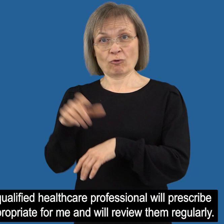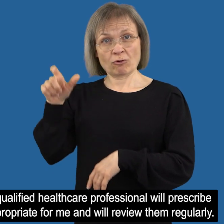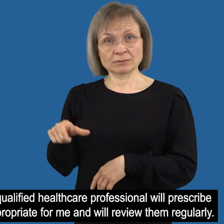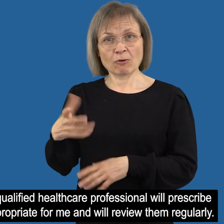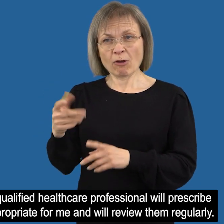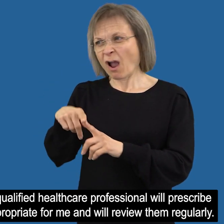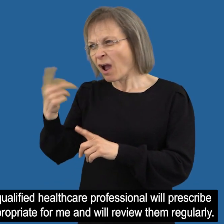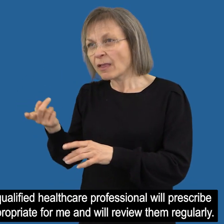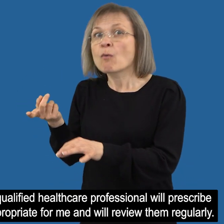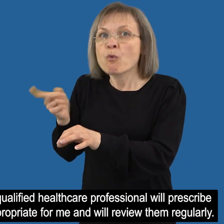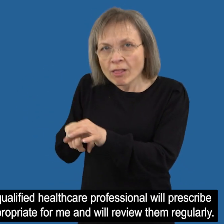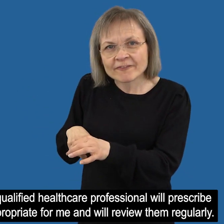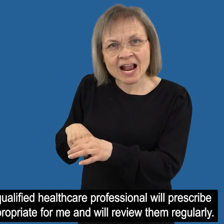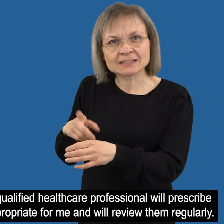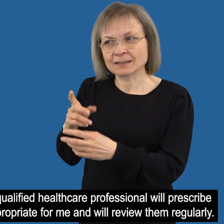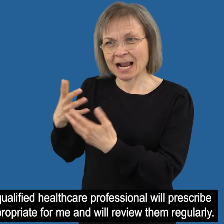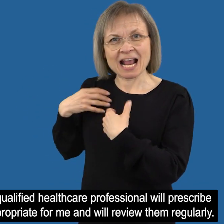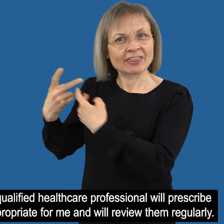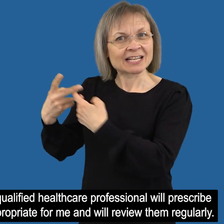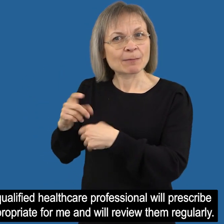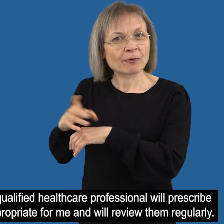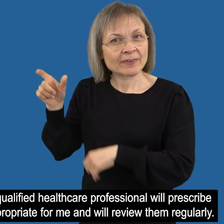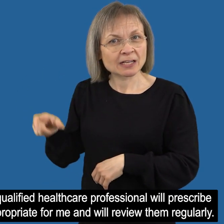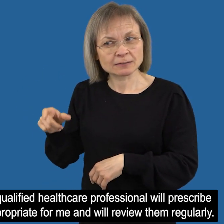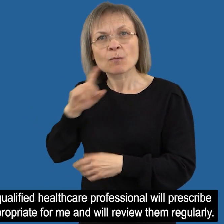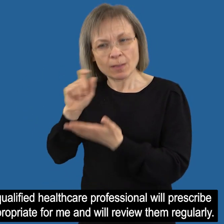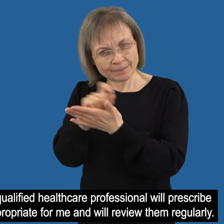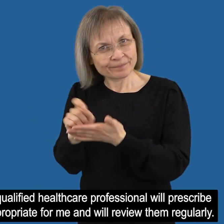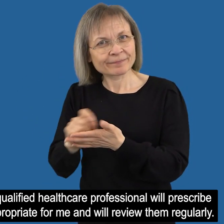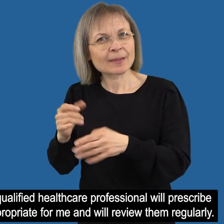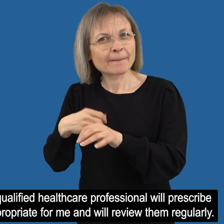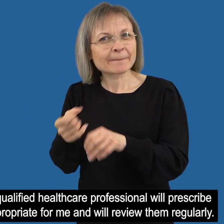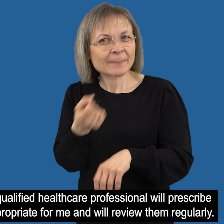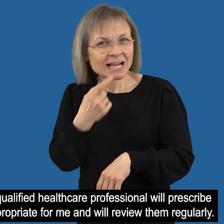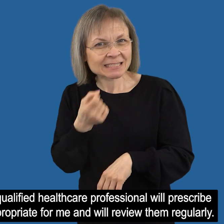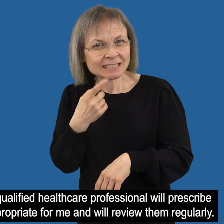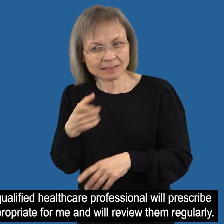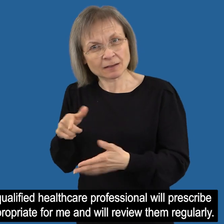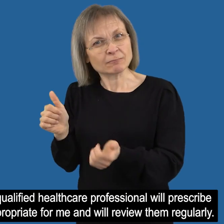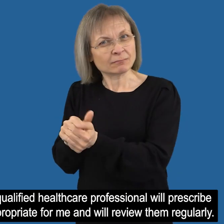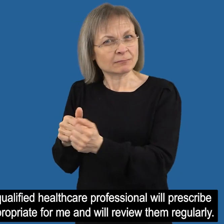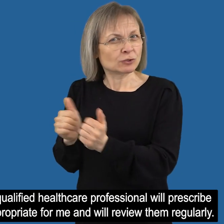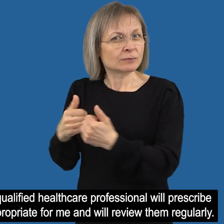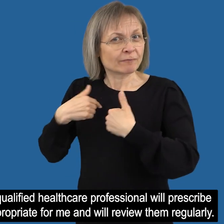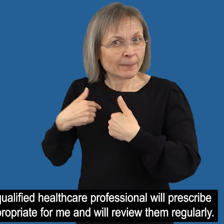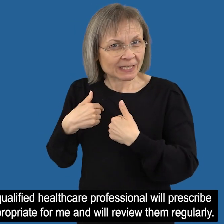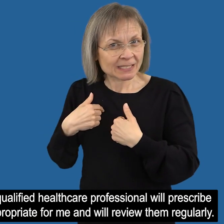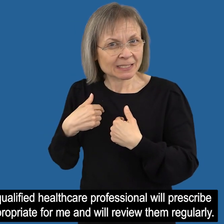My doctor or other qualified healthcare professional will prescribe medicines that are appropriate for me and will review them